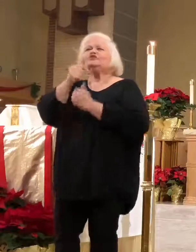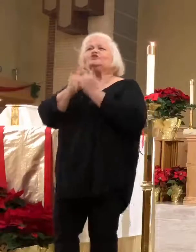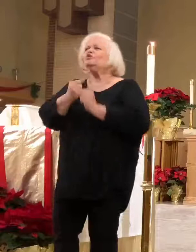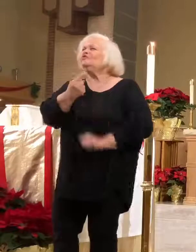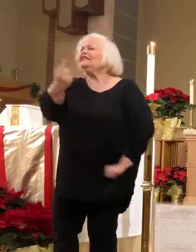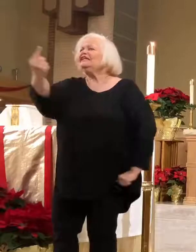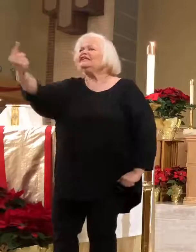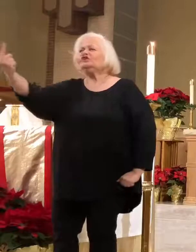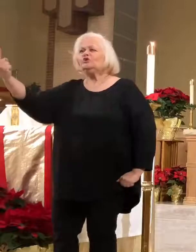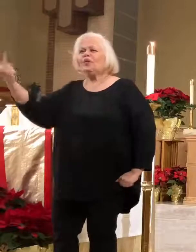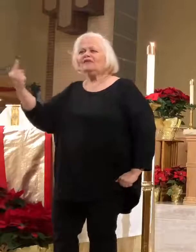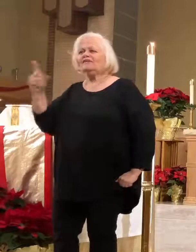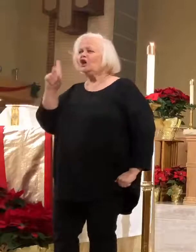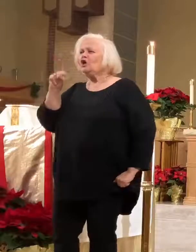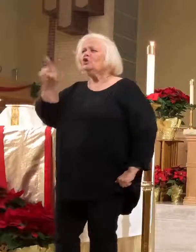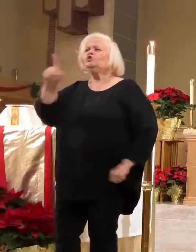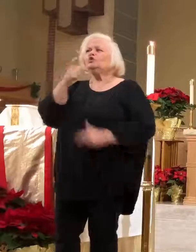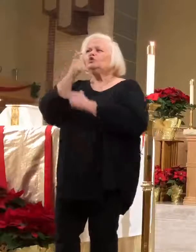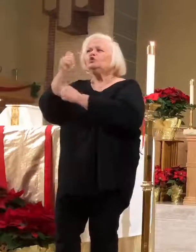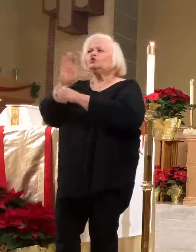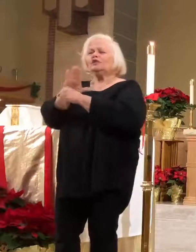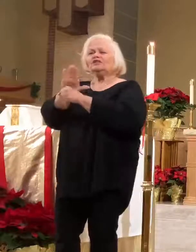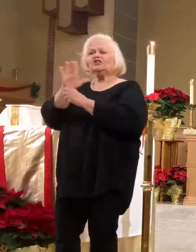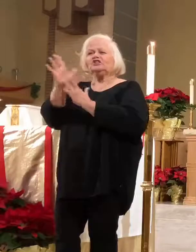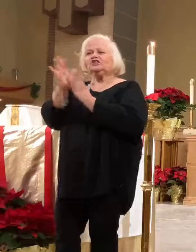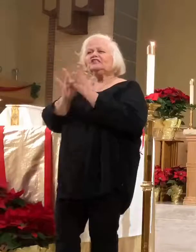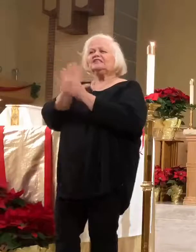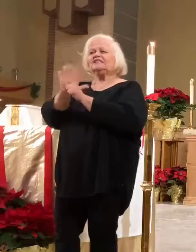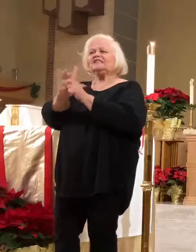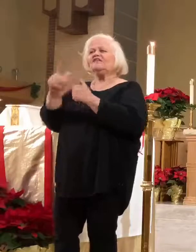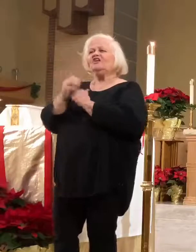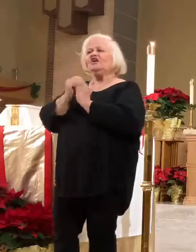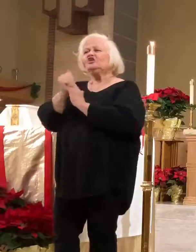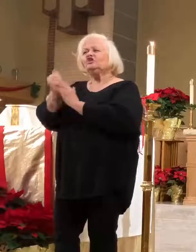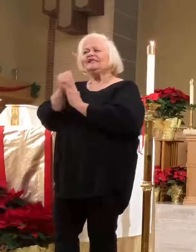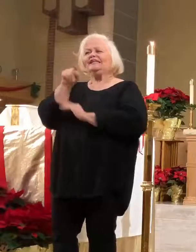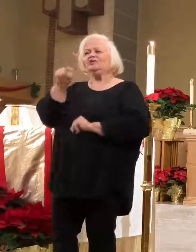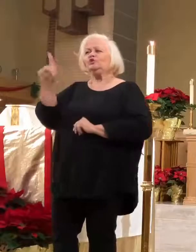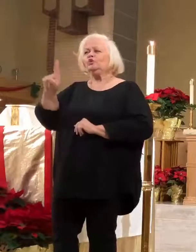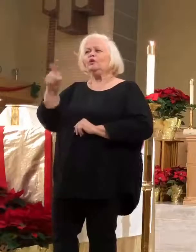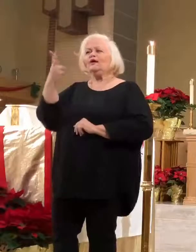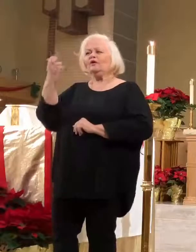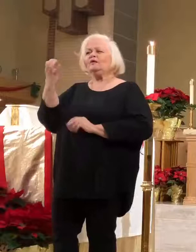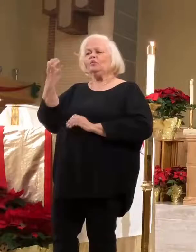one of us. Do you trust Jesus enough to lead you where he wants you to go?